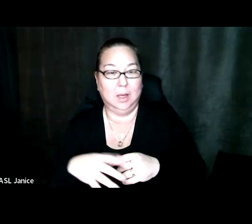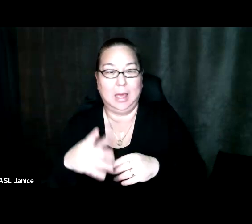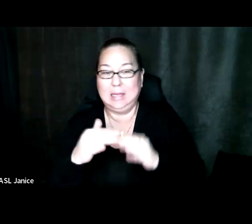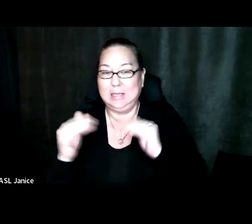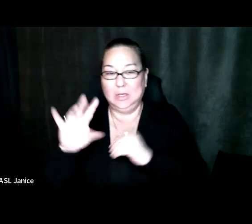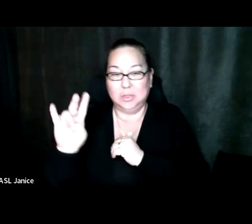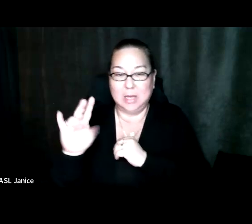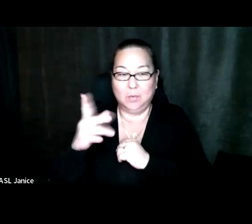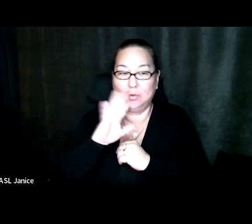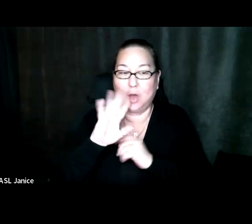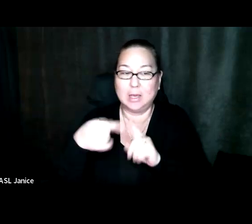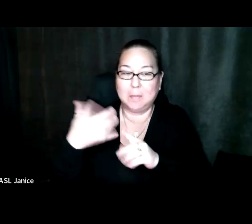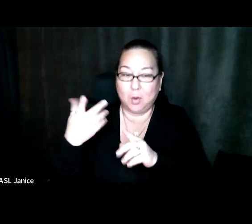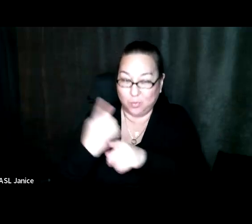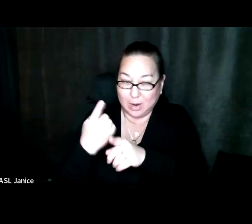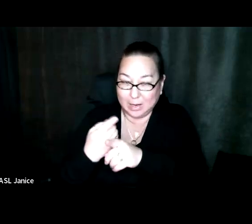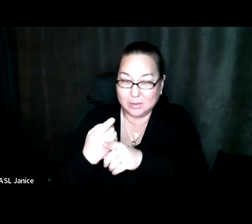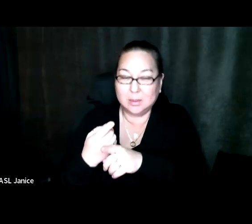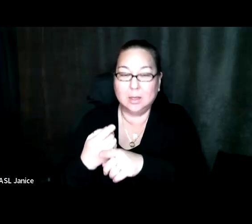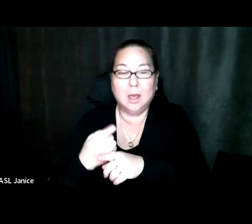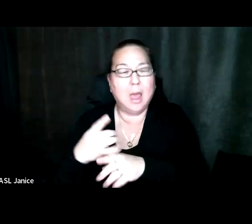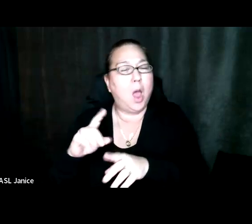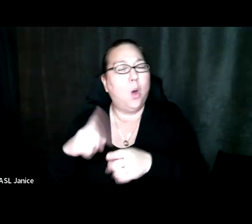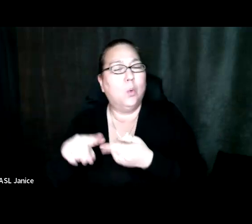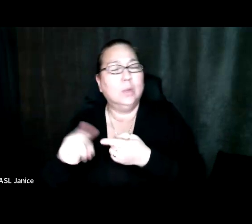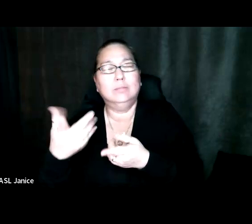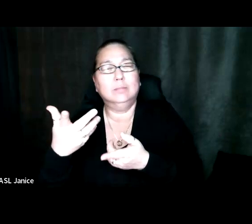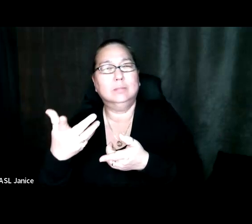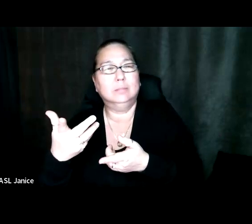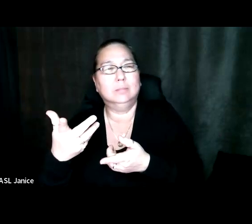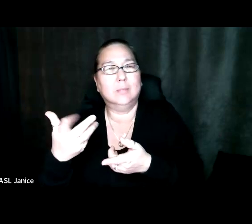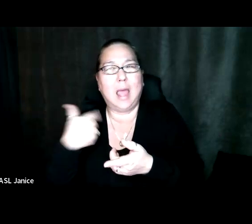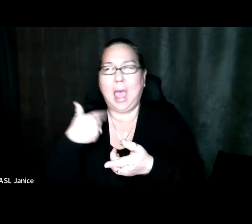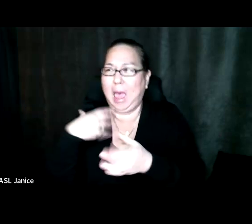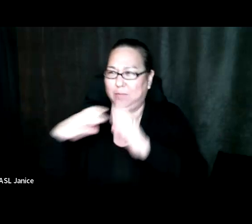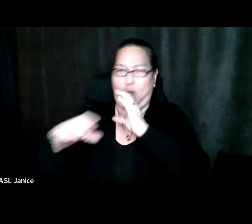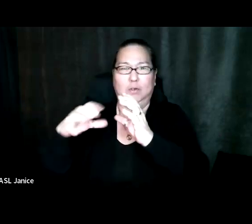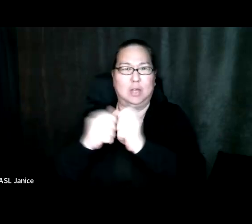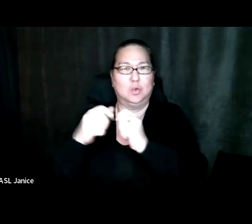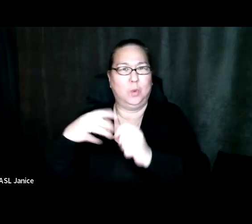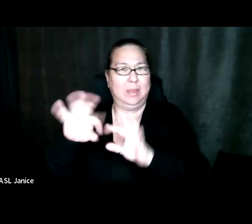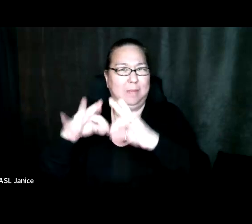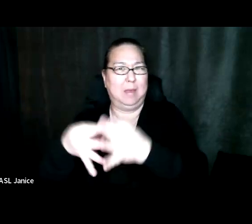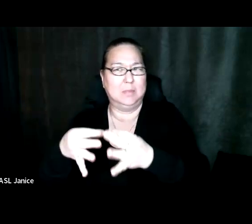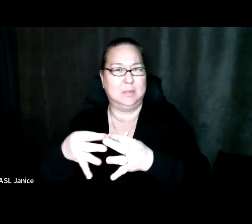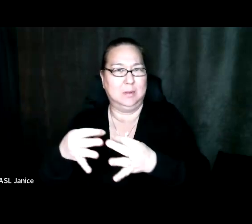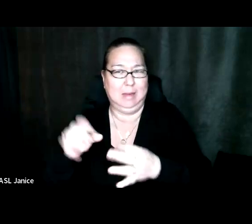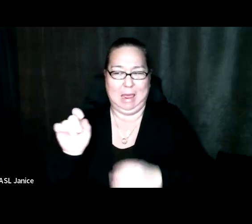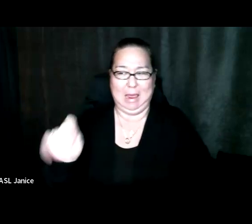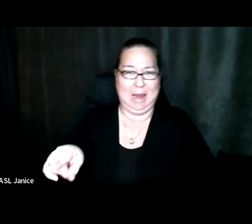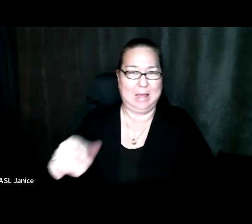any surveying or have had any conversations with families as to why, because